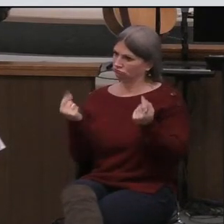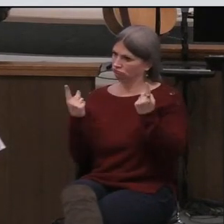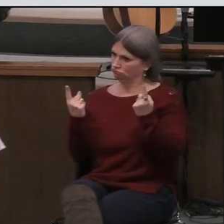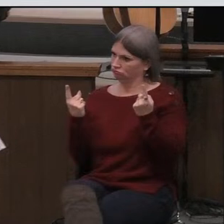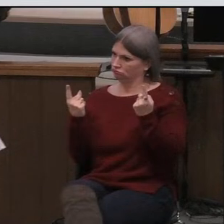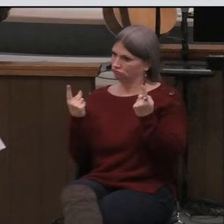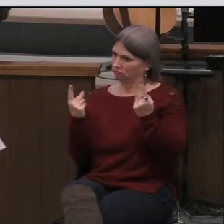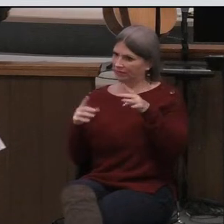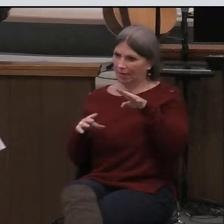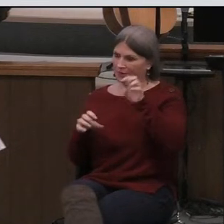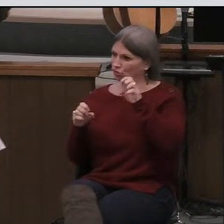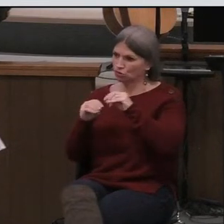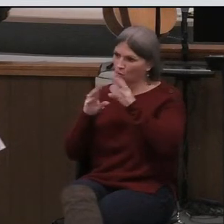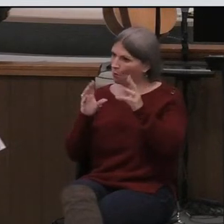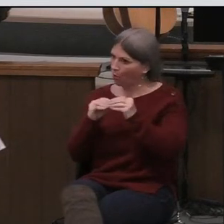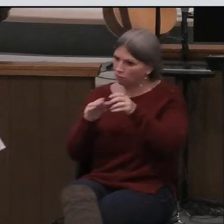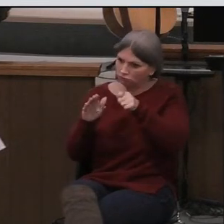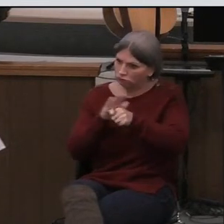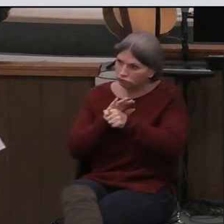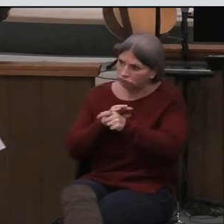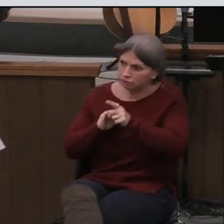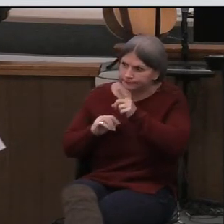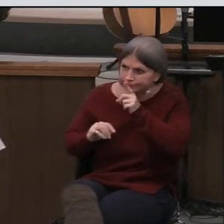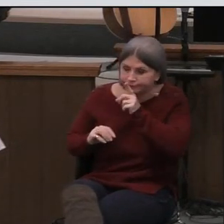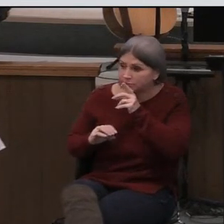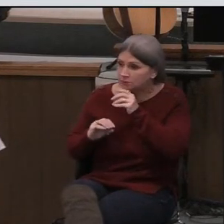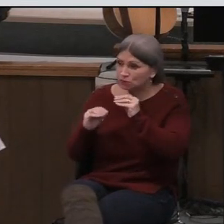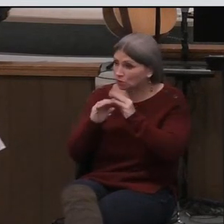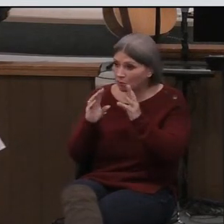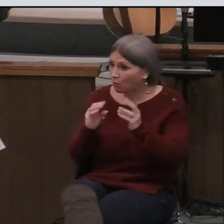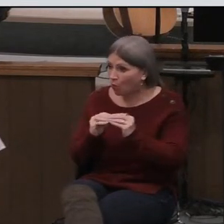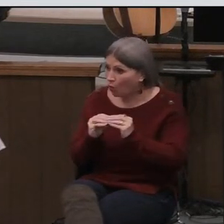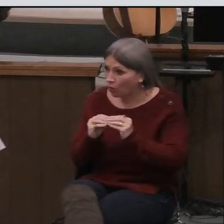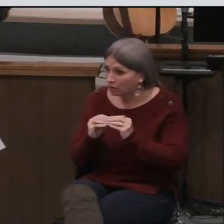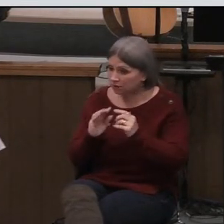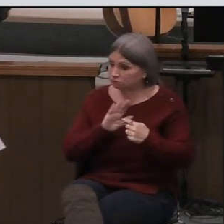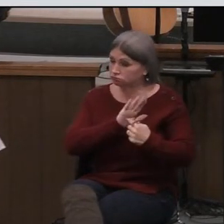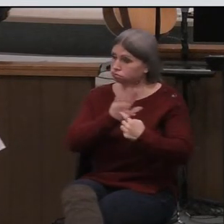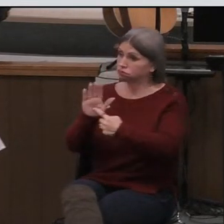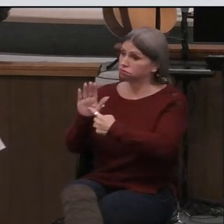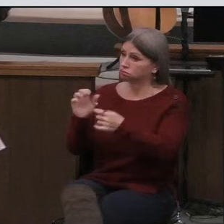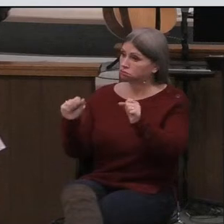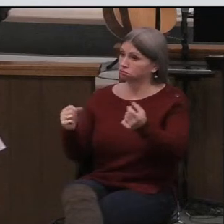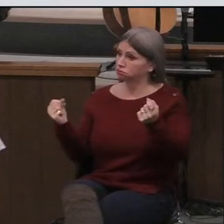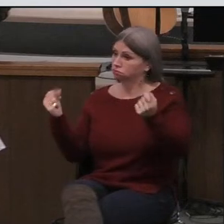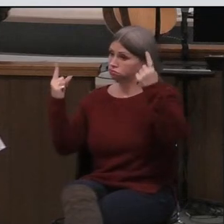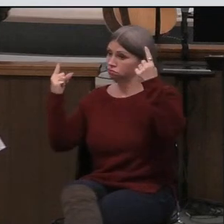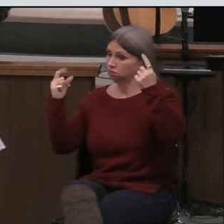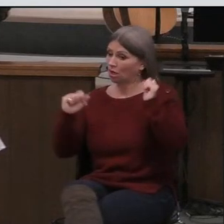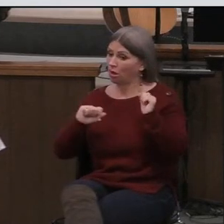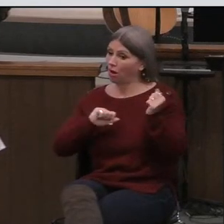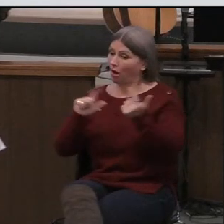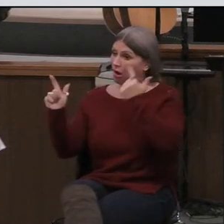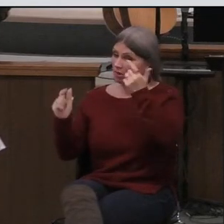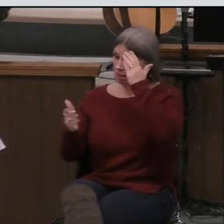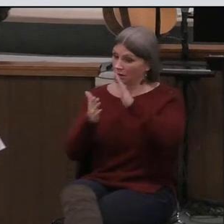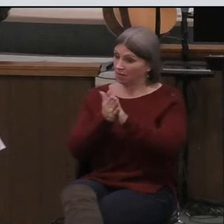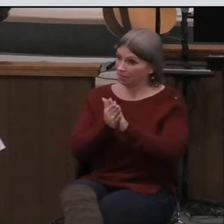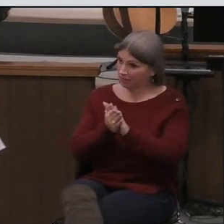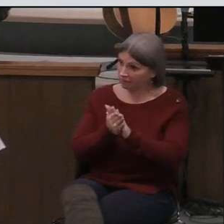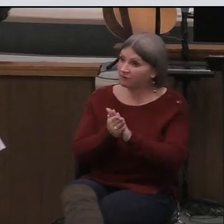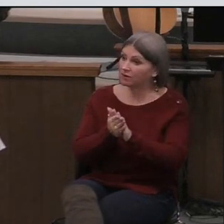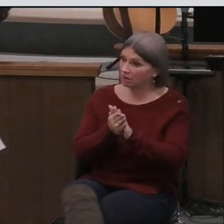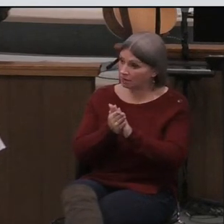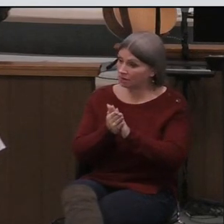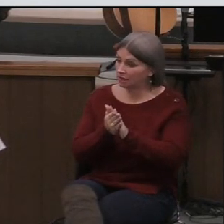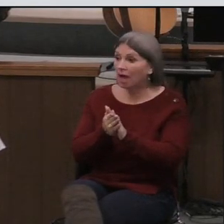The mystery is no longer hidden. It's now been revealed that all who believe,